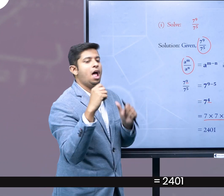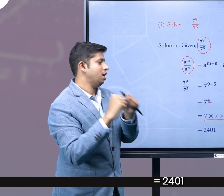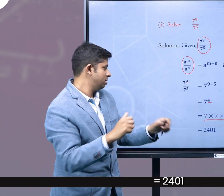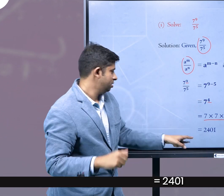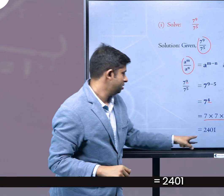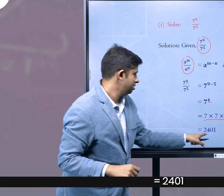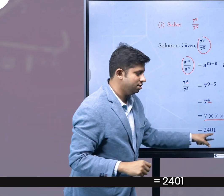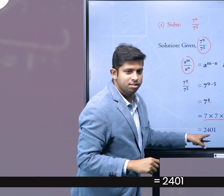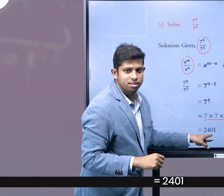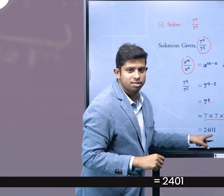2401.